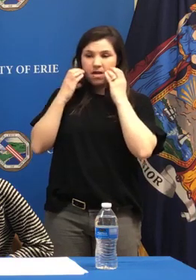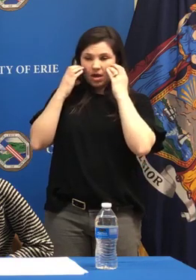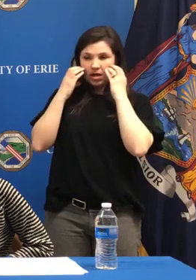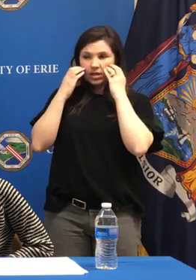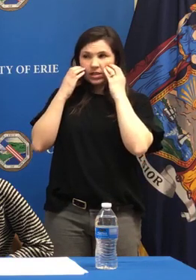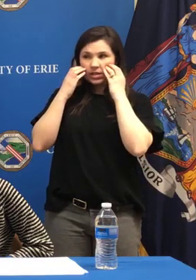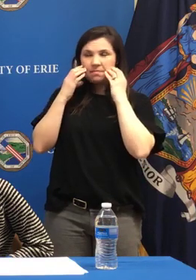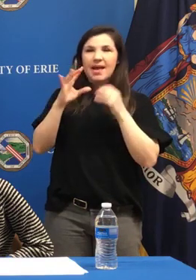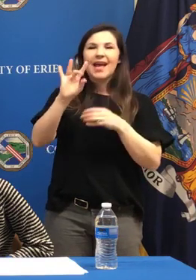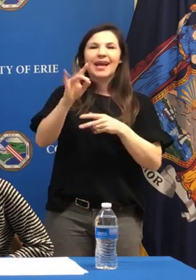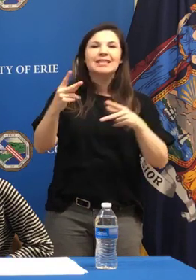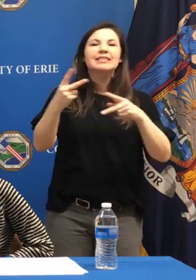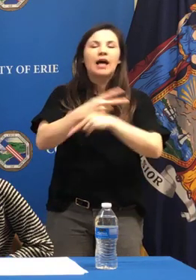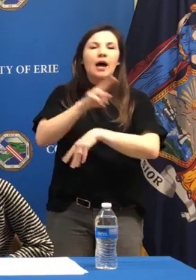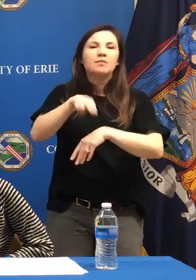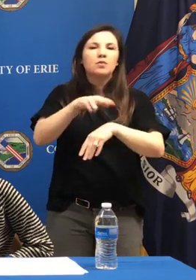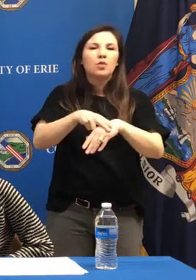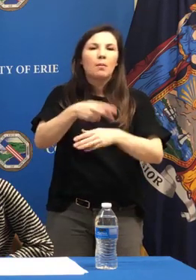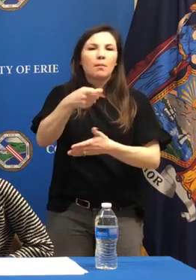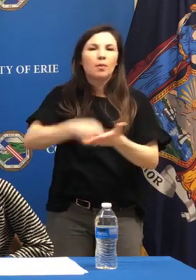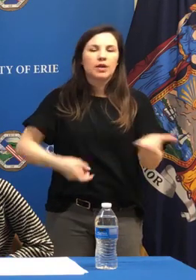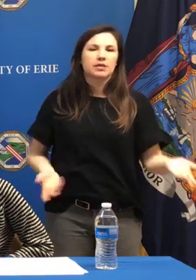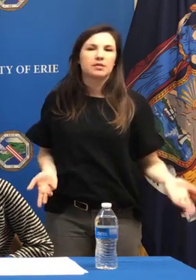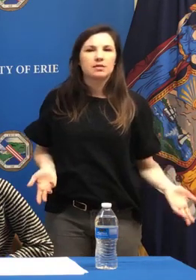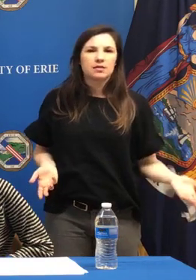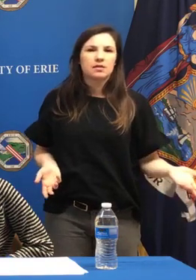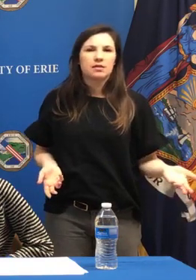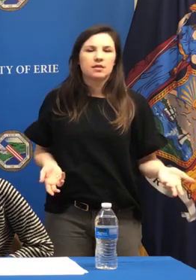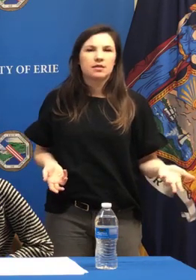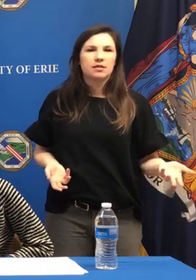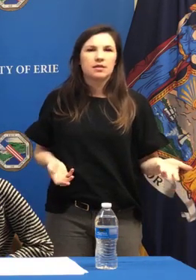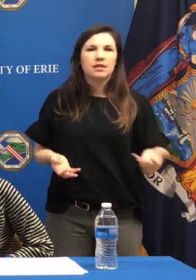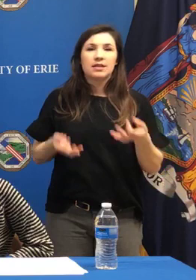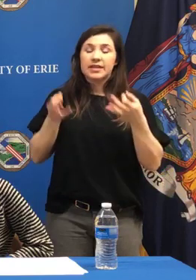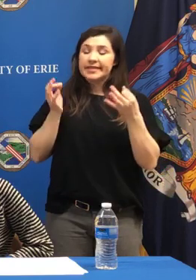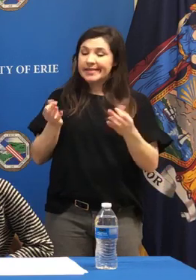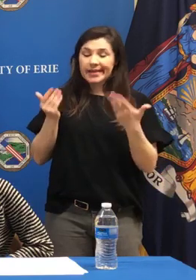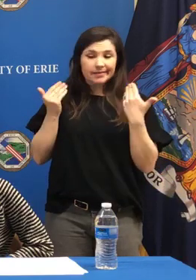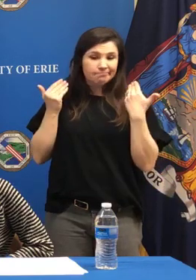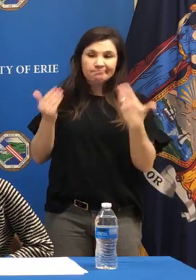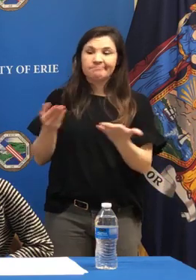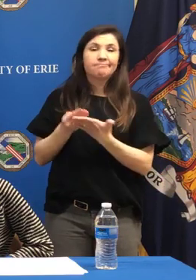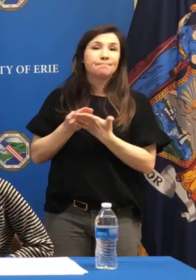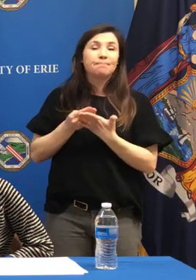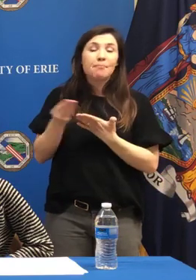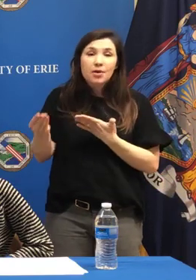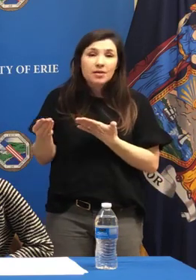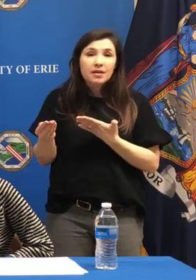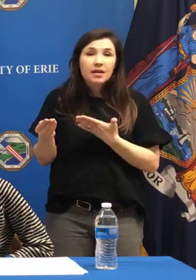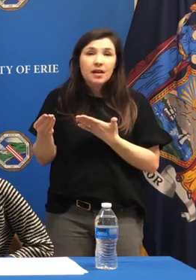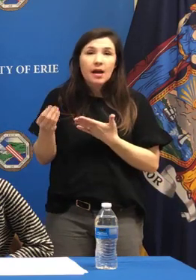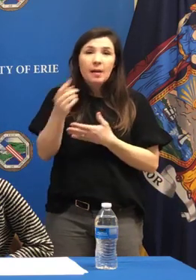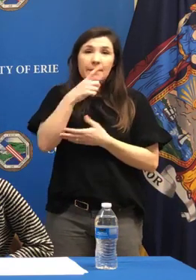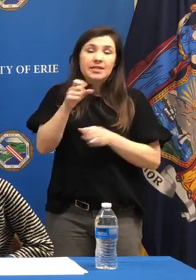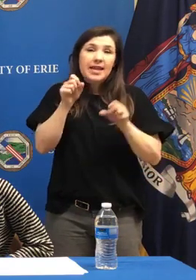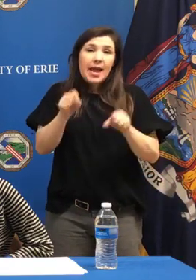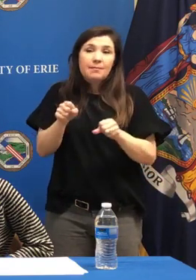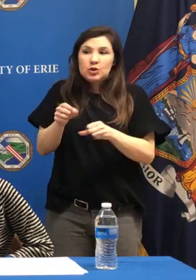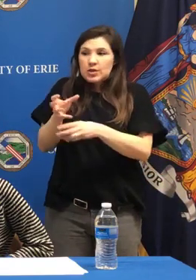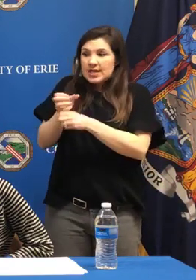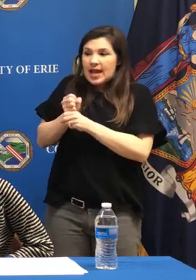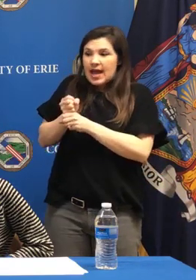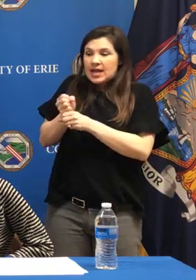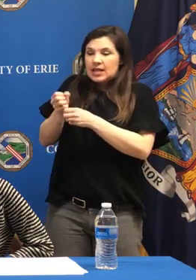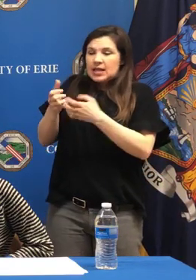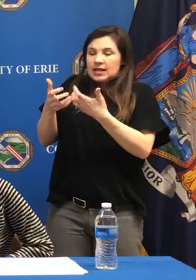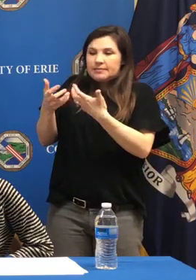basically 8 times the normal price. But they decided to go ahead and move and purchase those because they were able to get a manufacturer